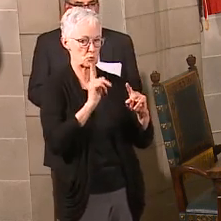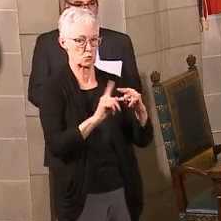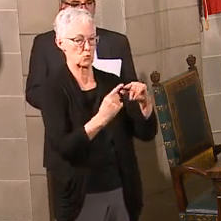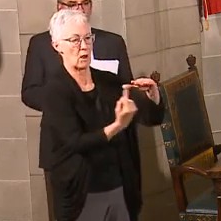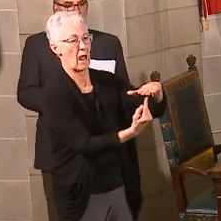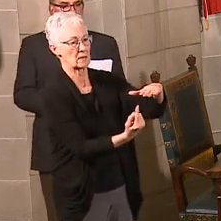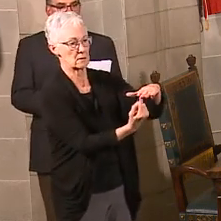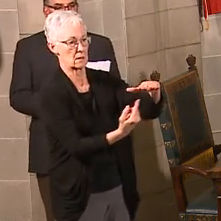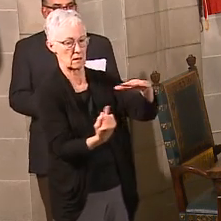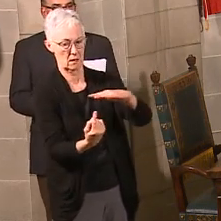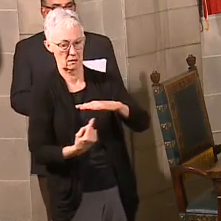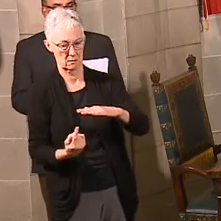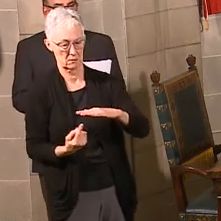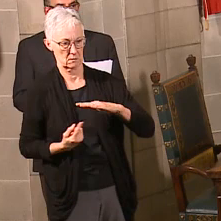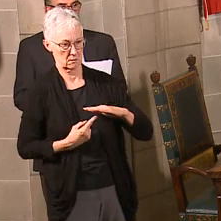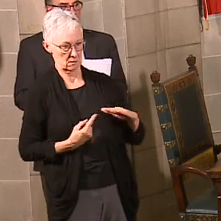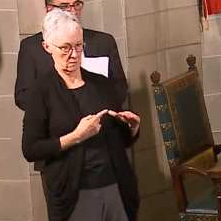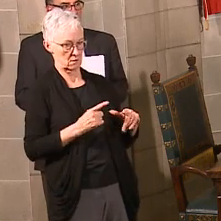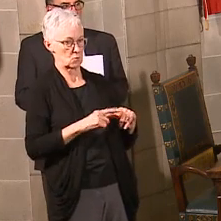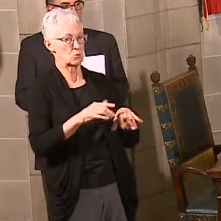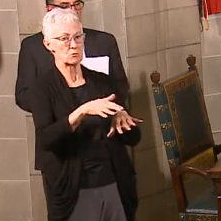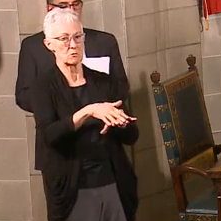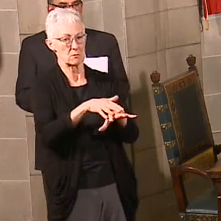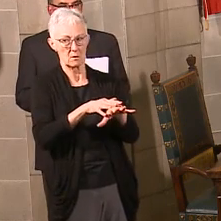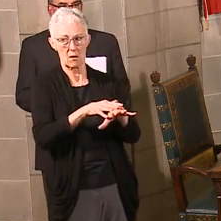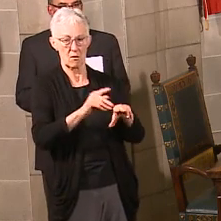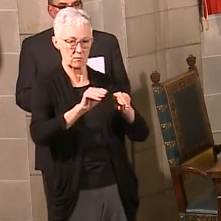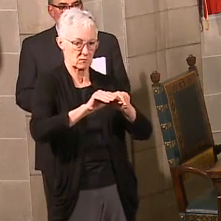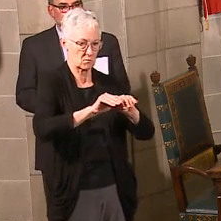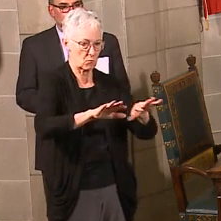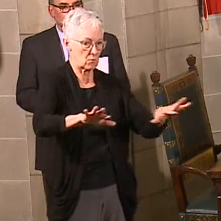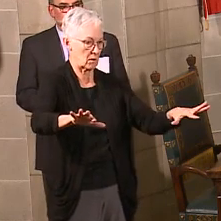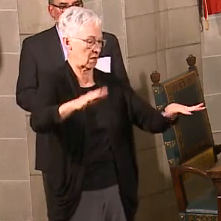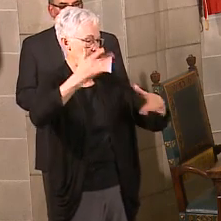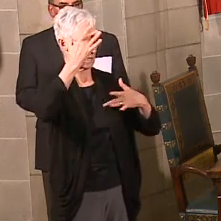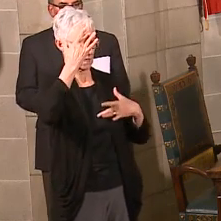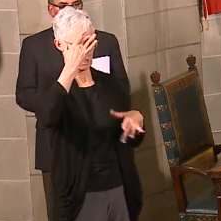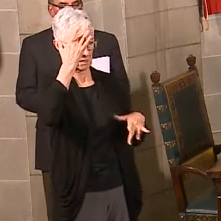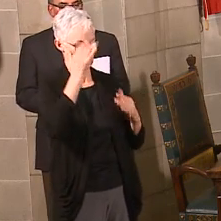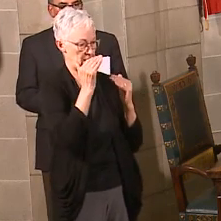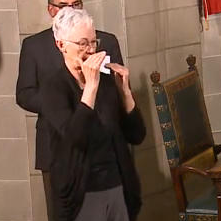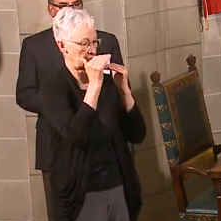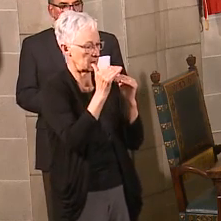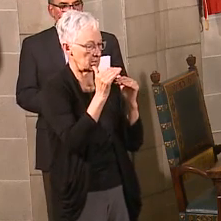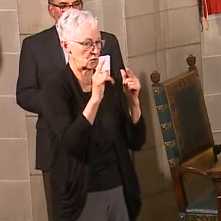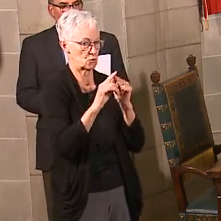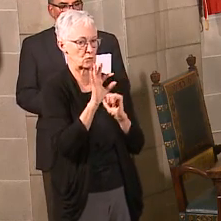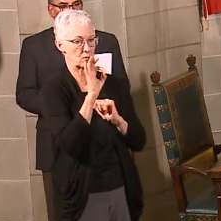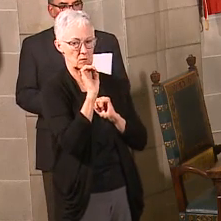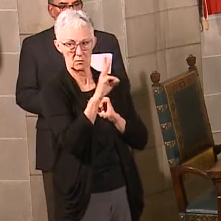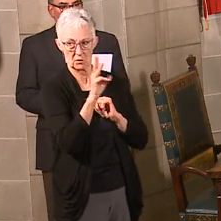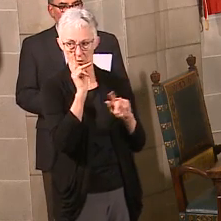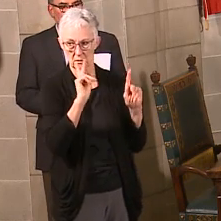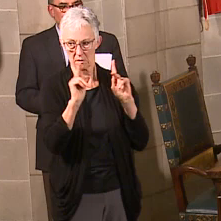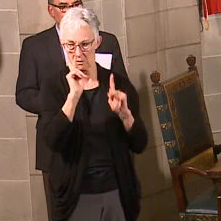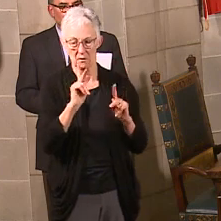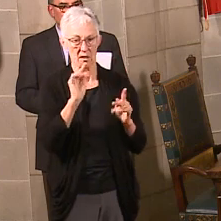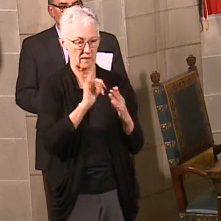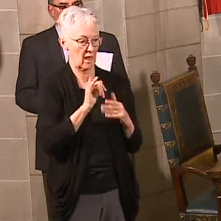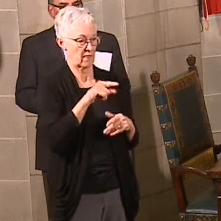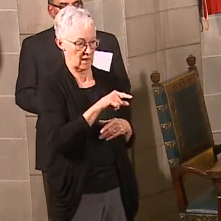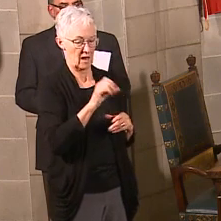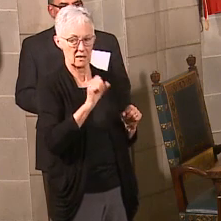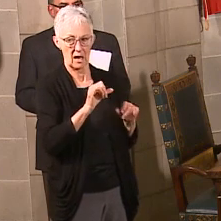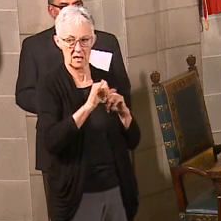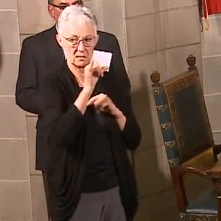a way you slow the spread of virus, is by doing that outreach to all those folks and asking them to stay home and quarantine until it can be determined whether or not they